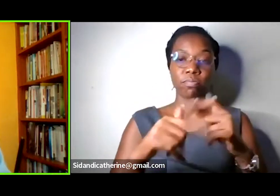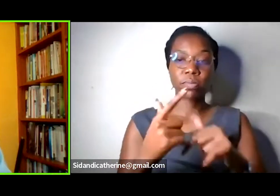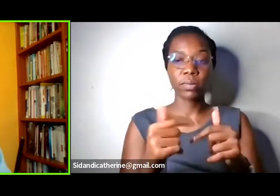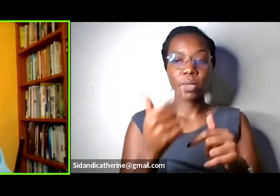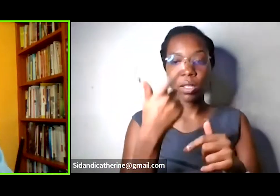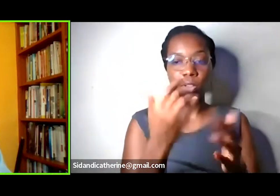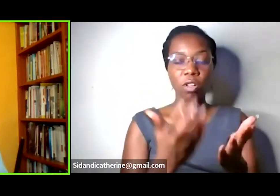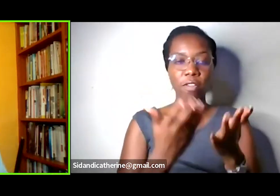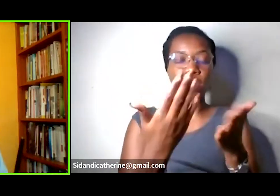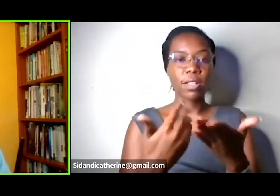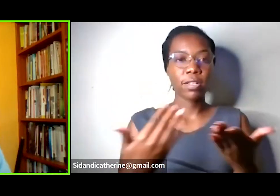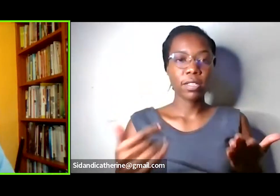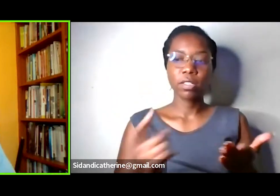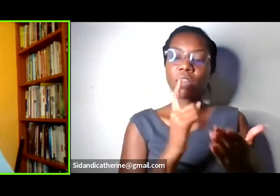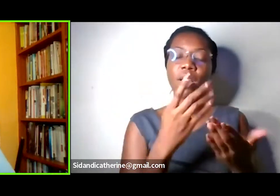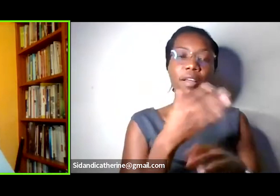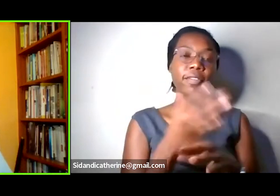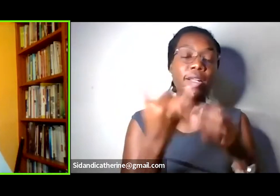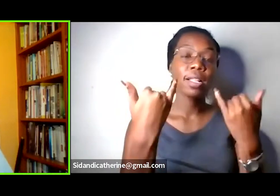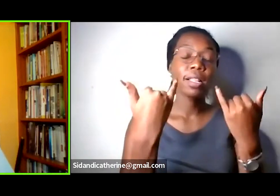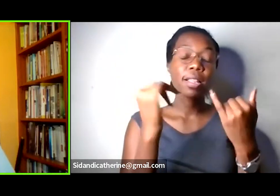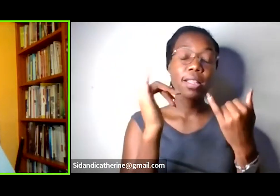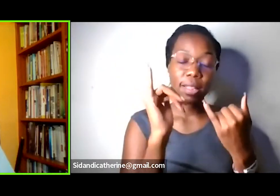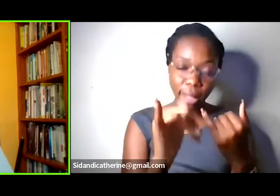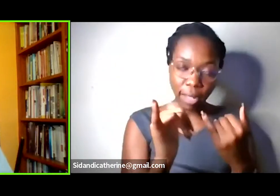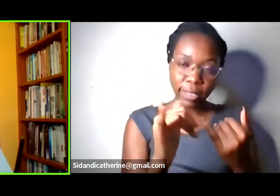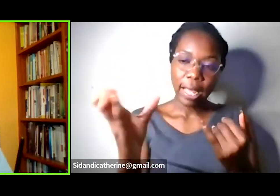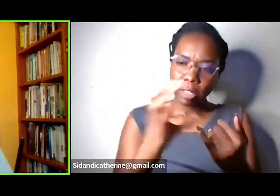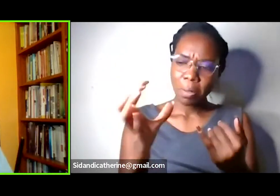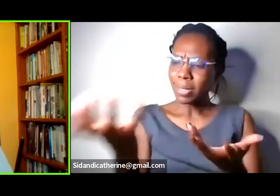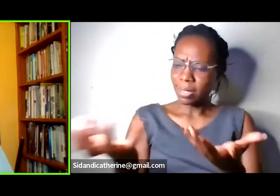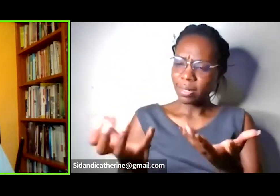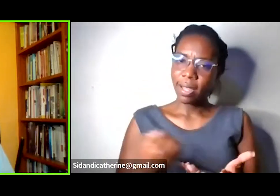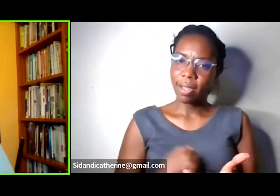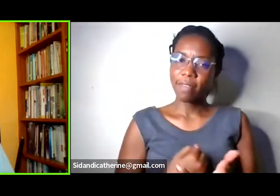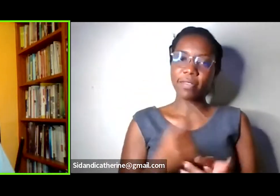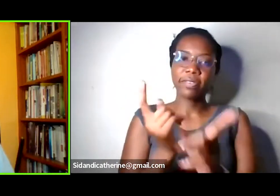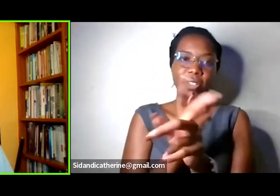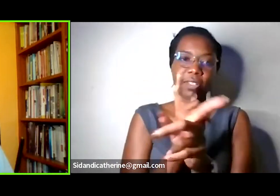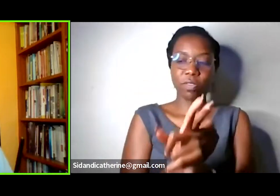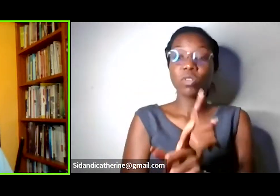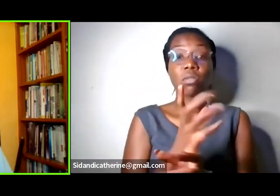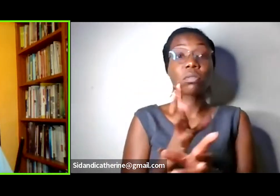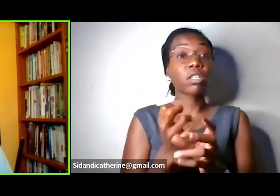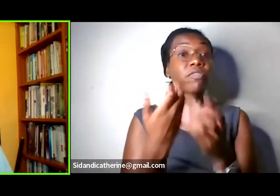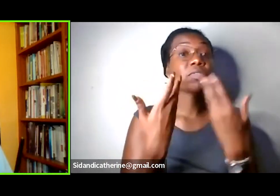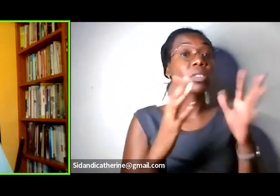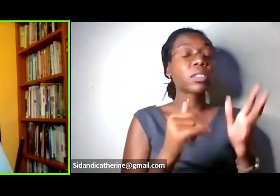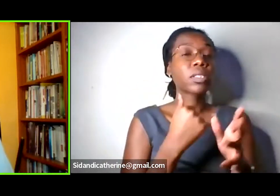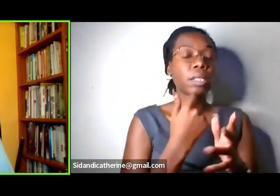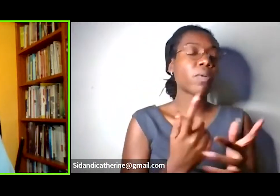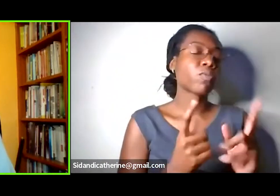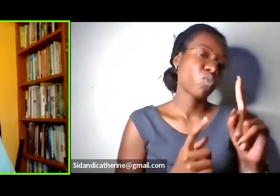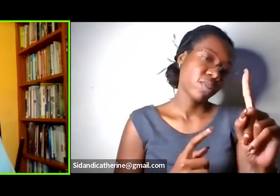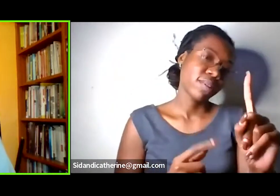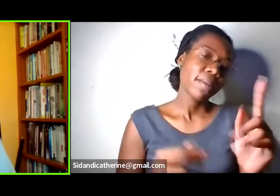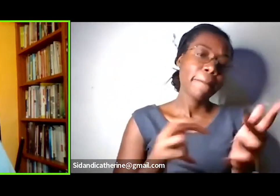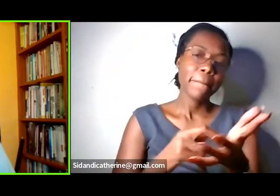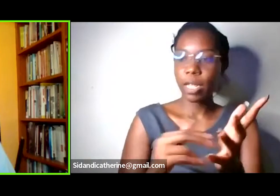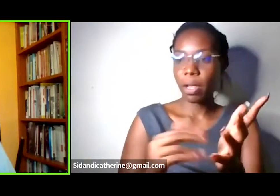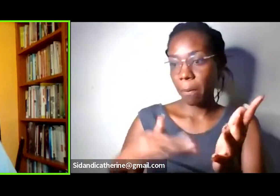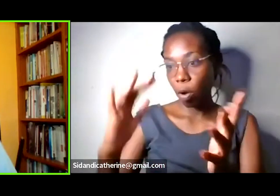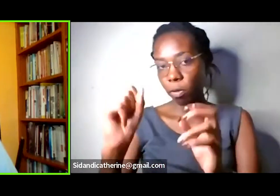got to have the next products, the next level service, the next level offering ready, because you